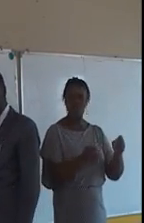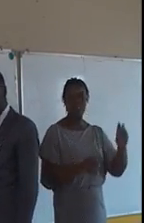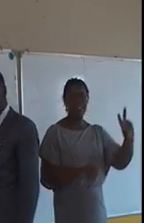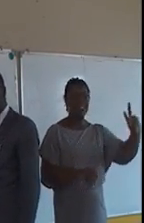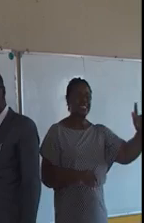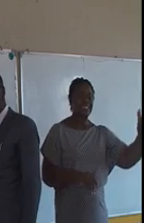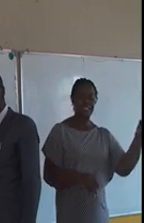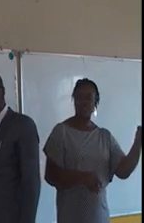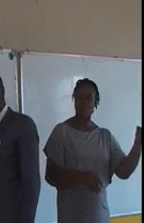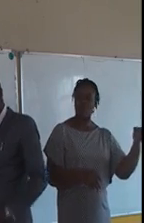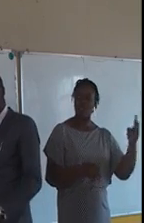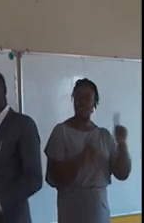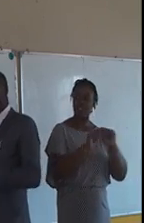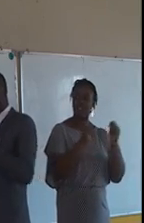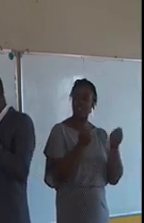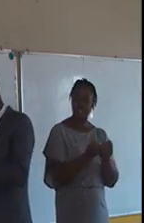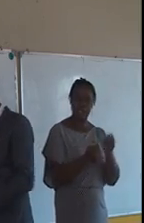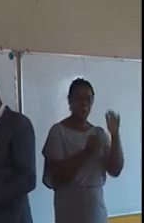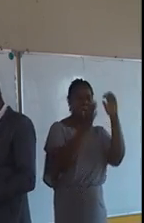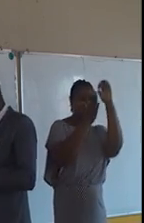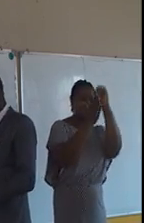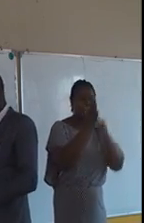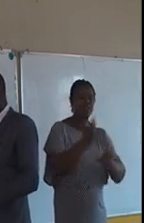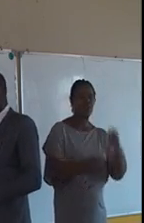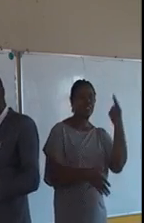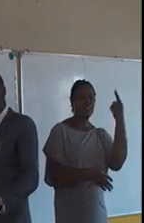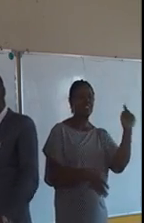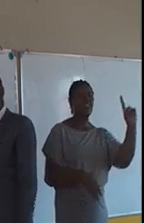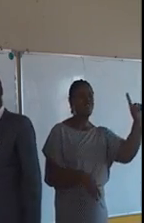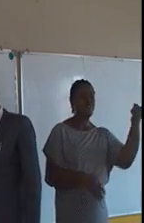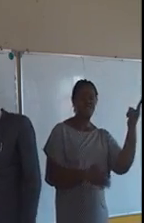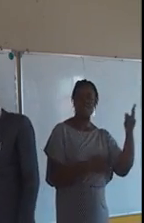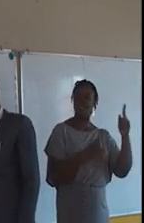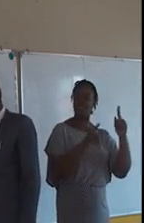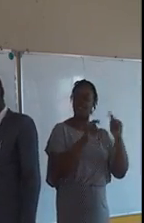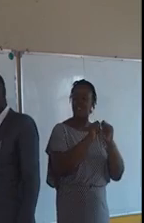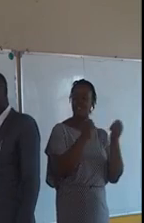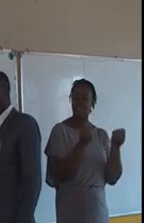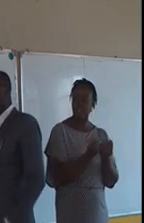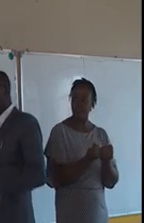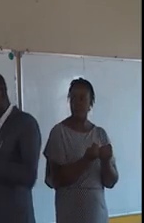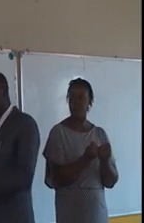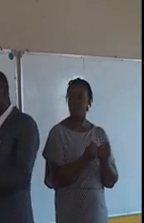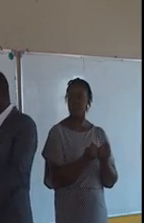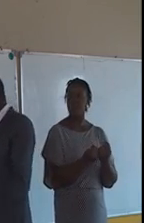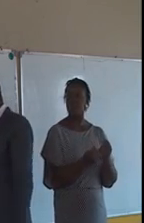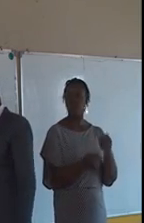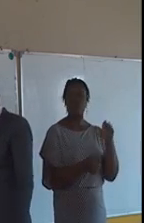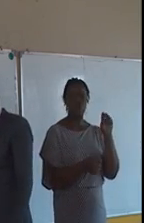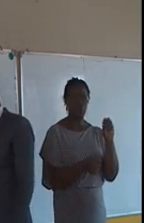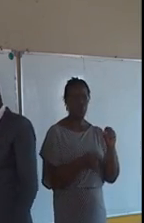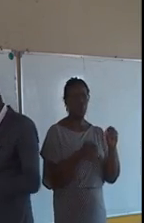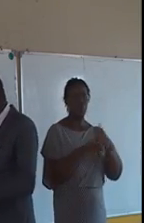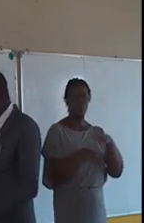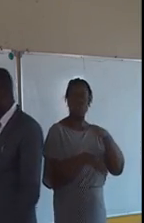first term, or the third term minus the second term, so on and so